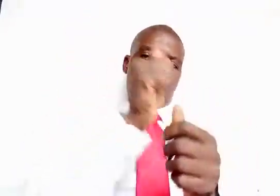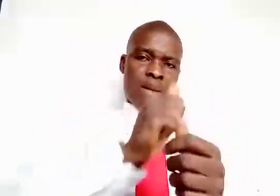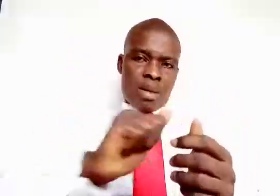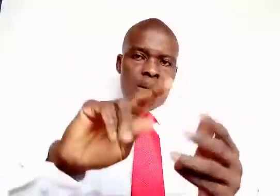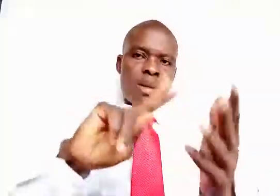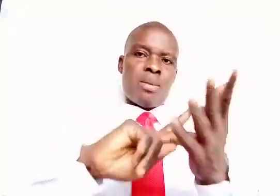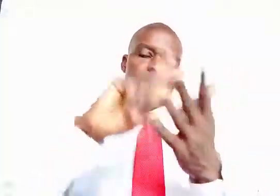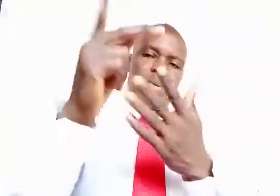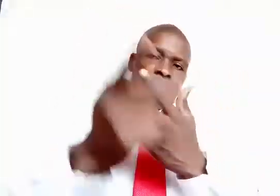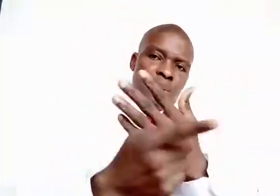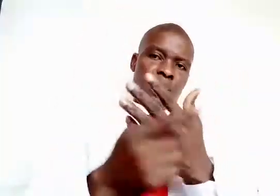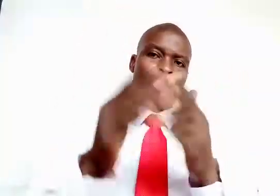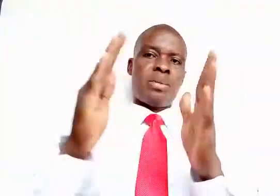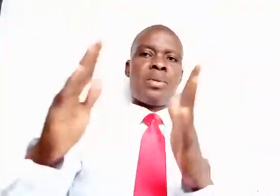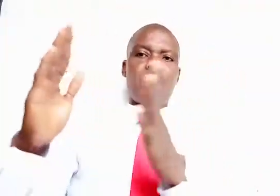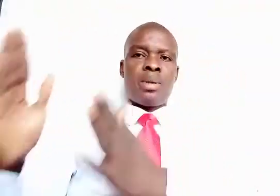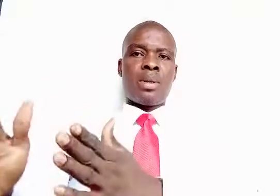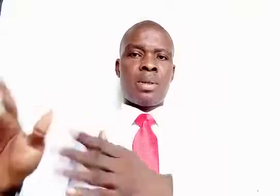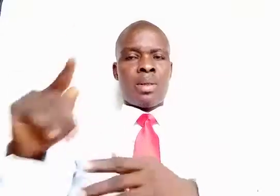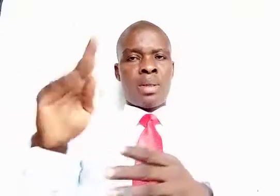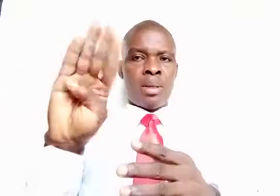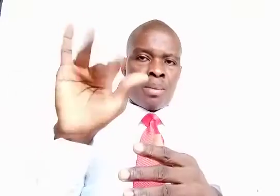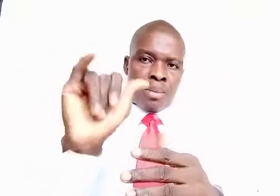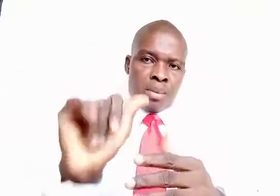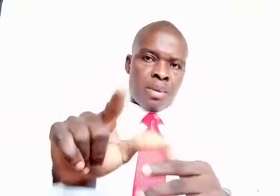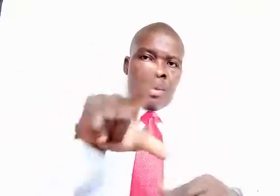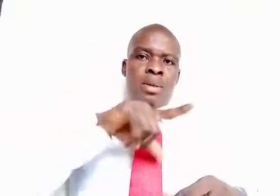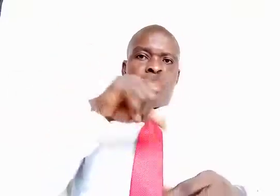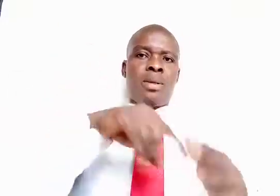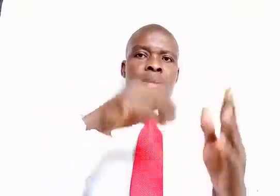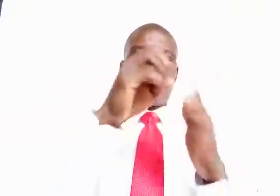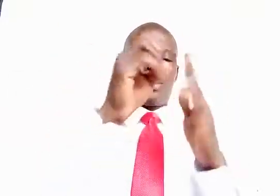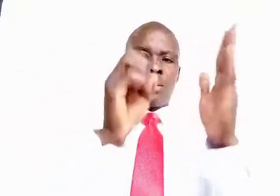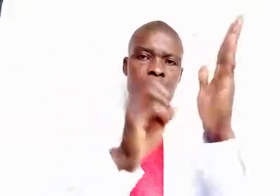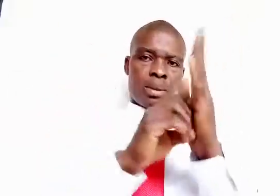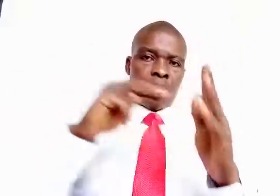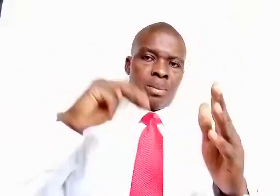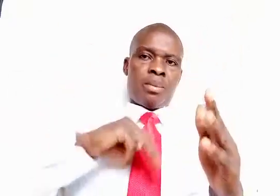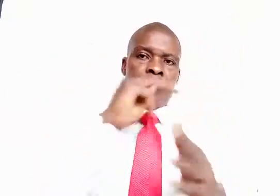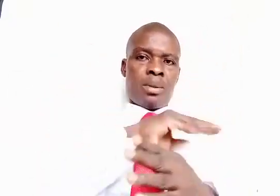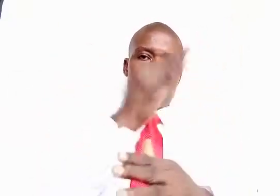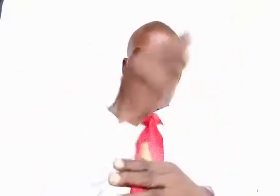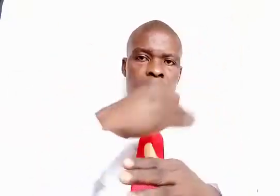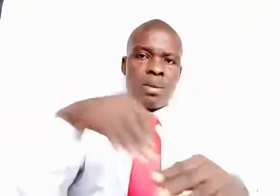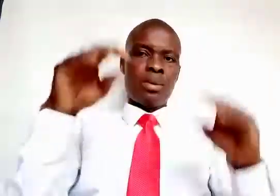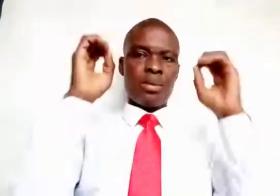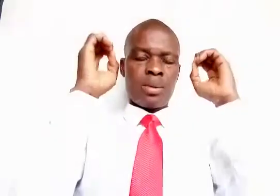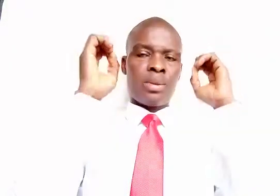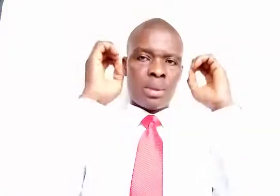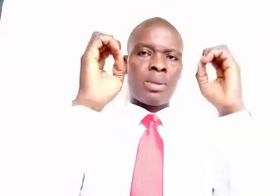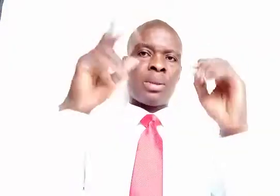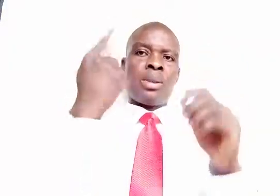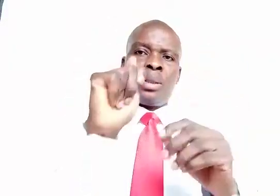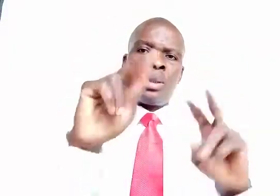of Education, and I'll be your basic science teacher for this session. The topic for today is Living and